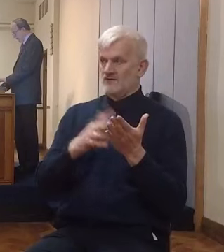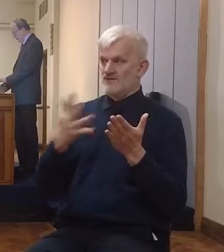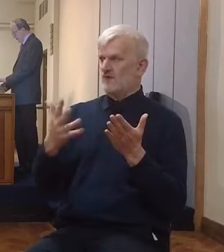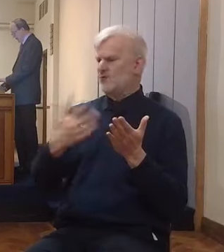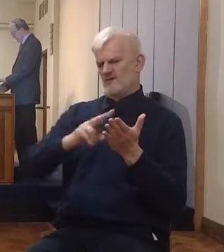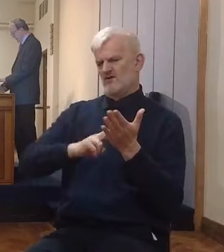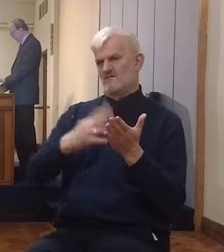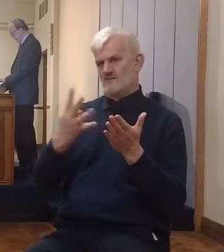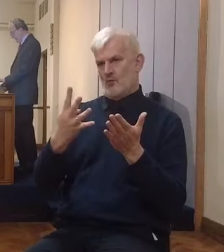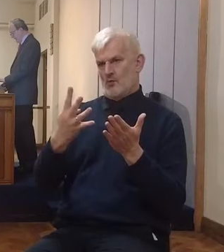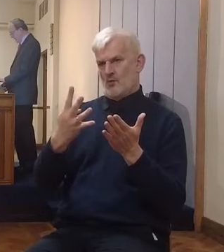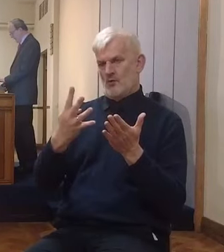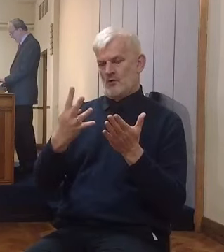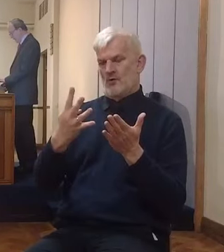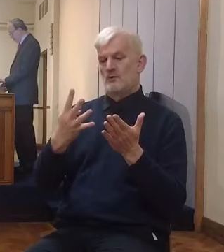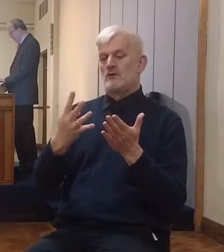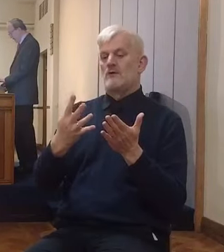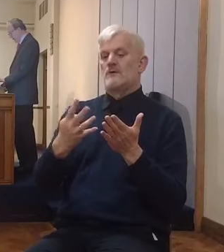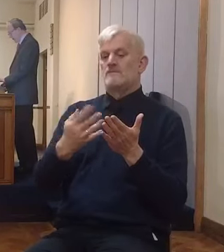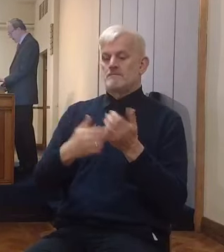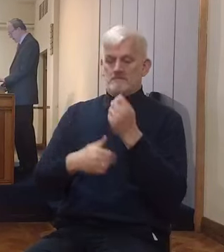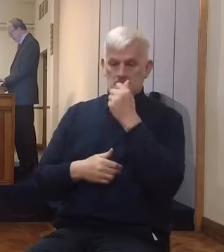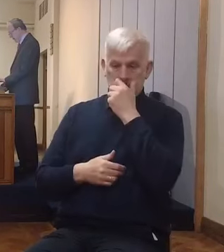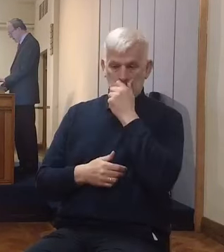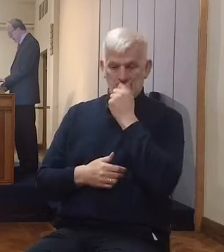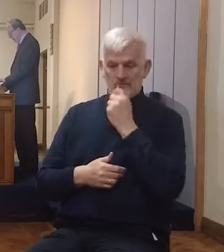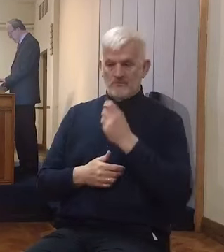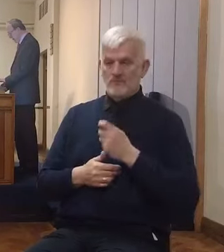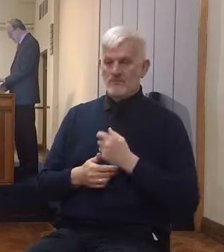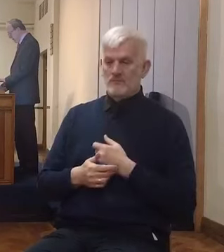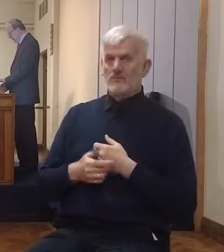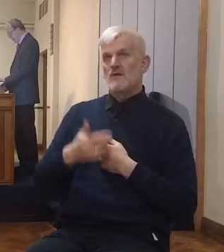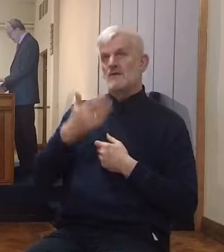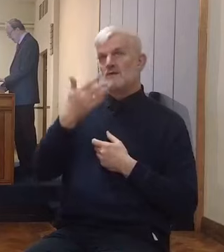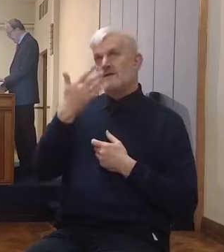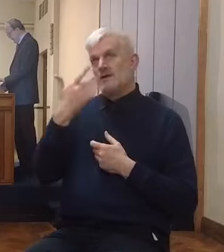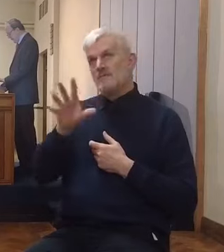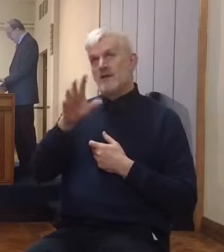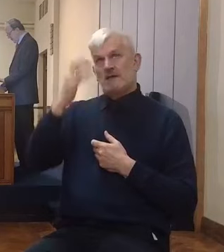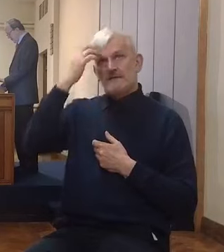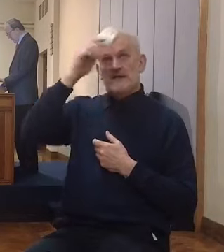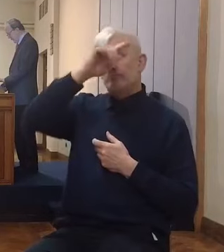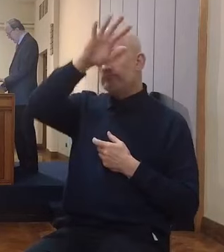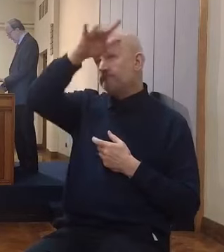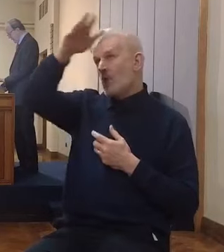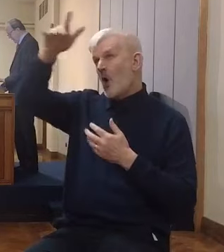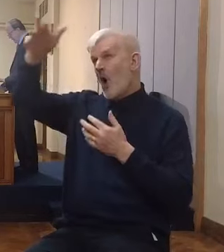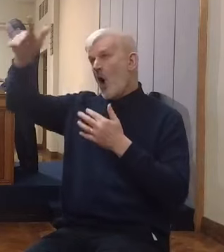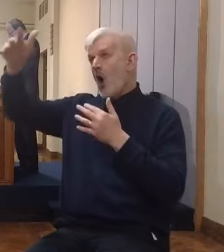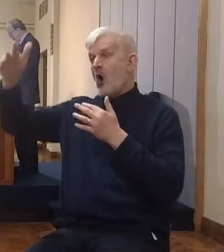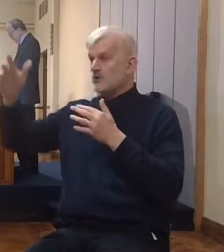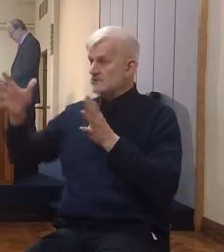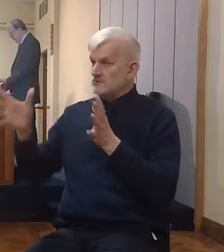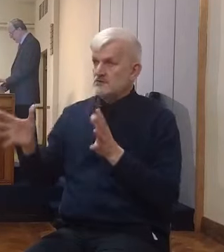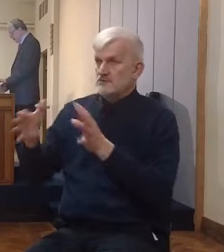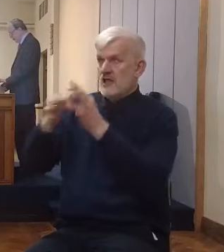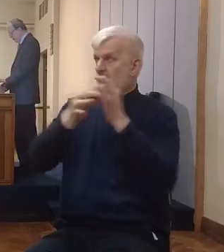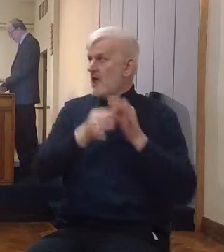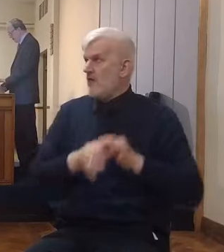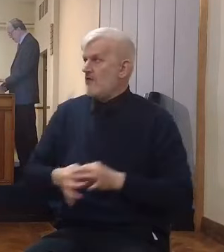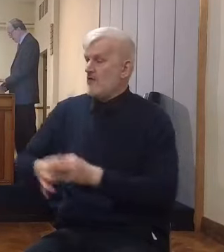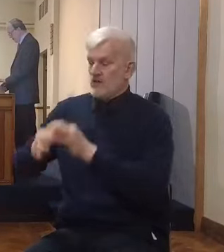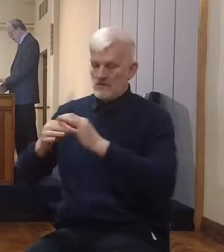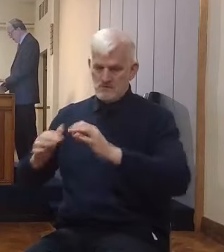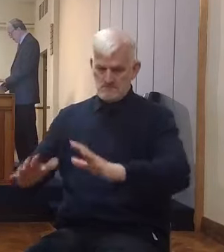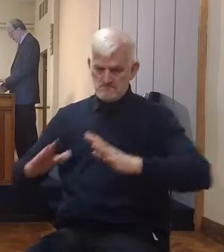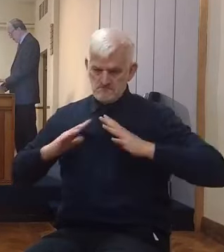read verse 4. They went out, they and all their hosts with them, much people, even as the sand that is upon the seashore